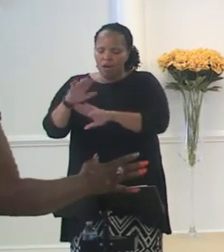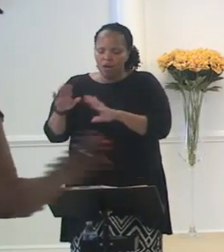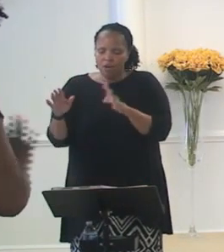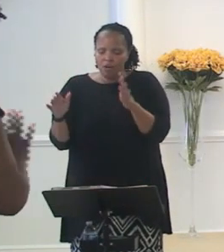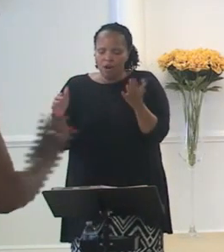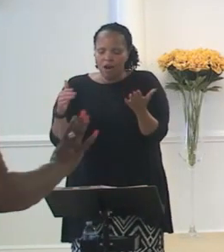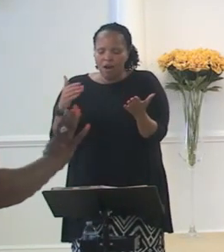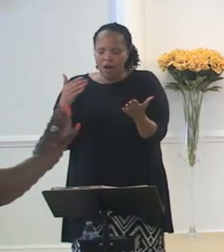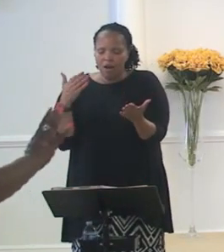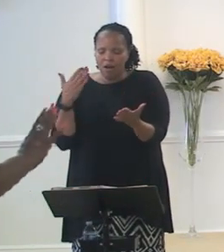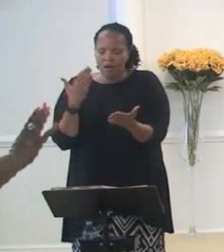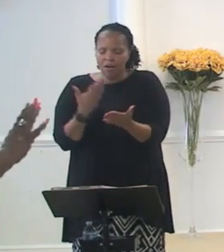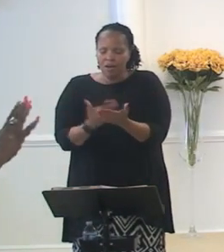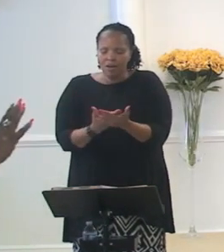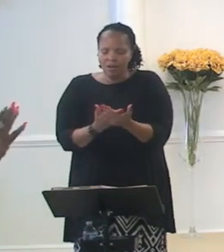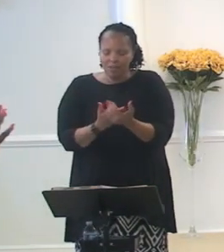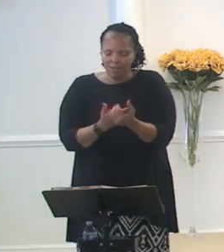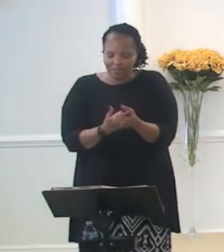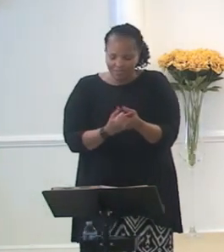surrender all.